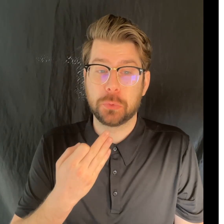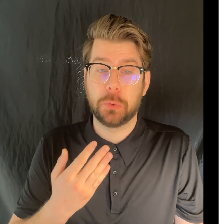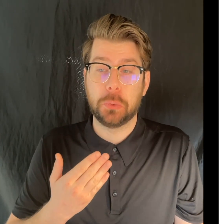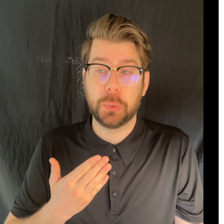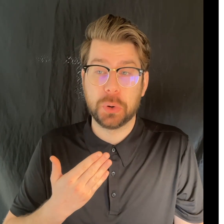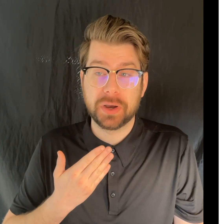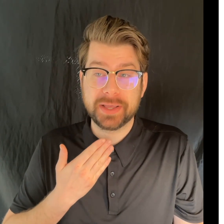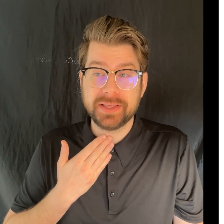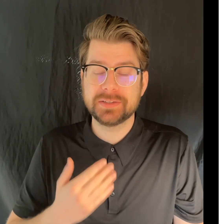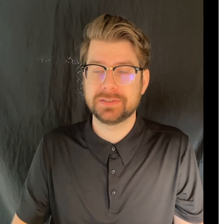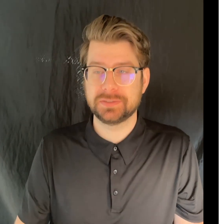Roy,